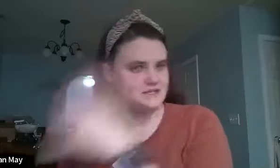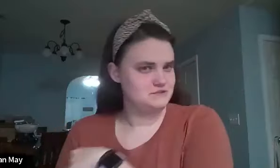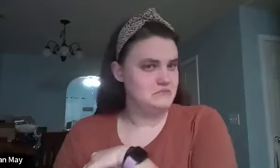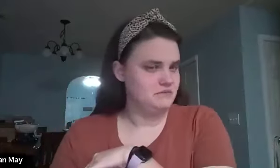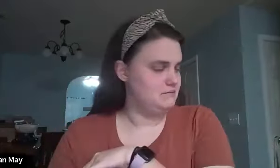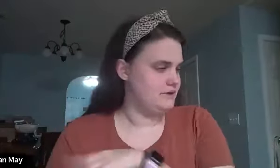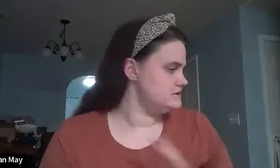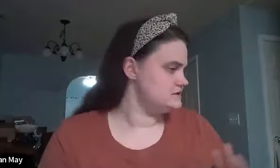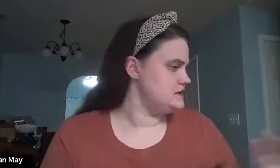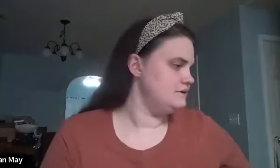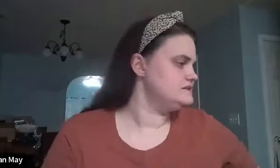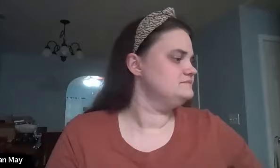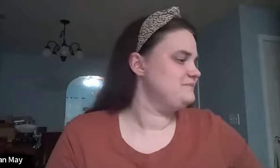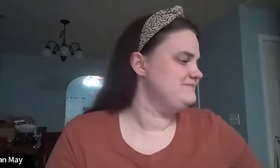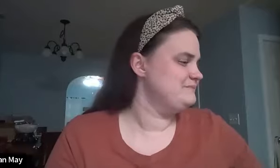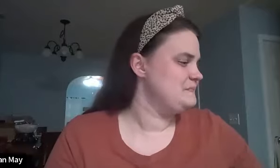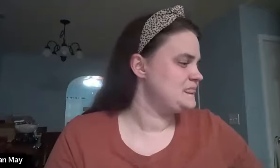that's me being biased. I know it.